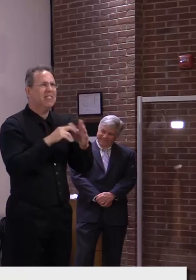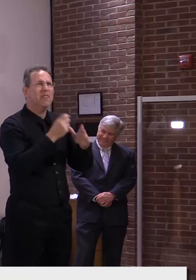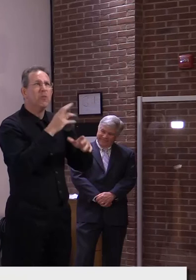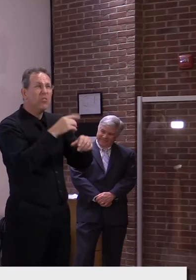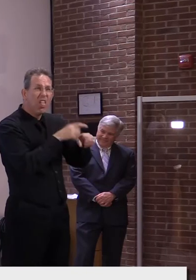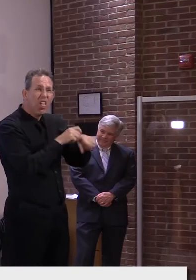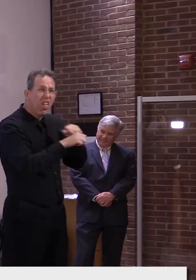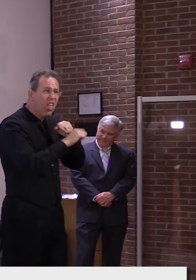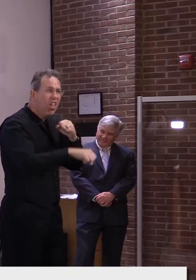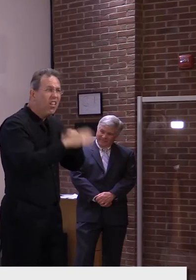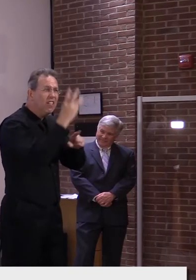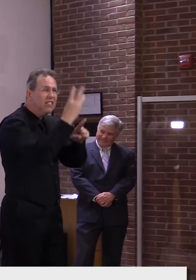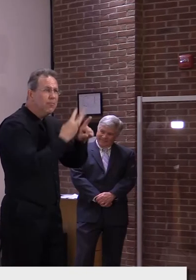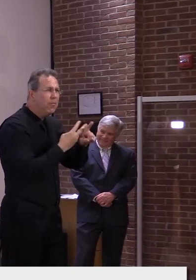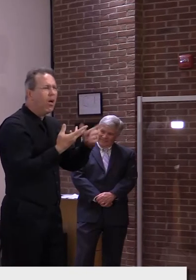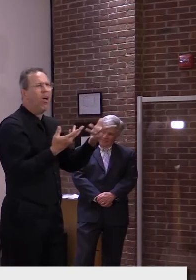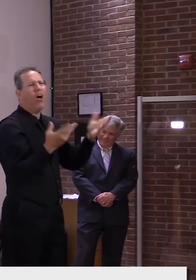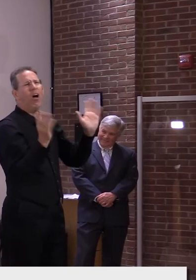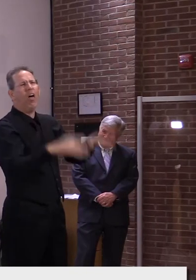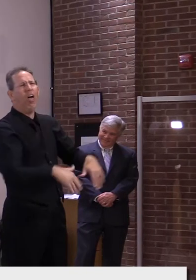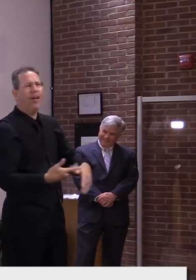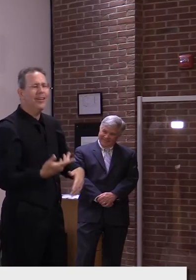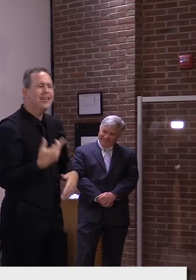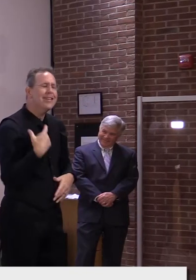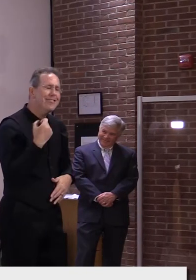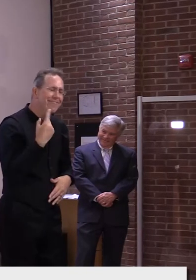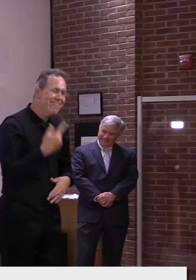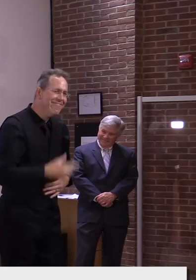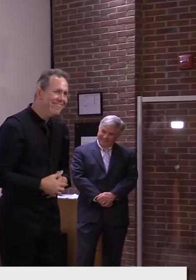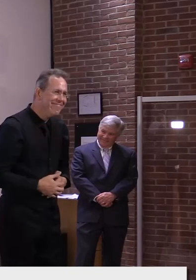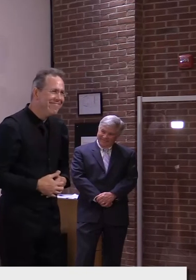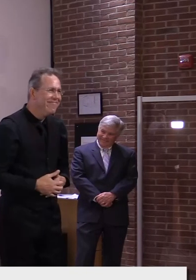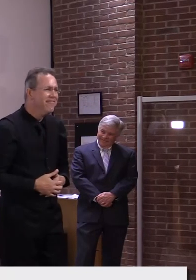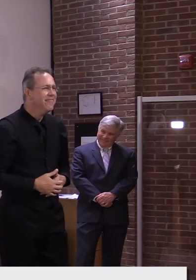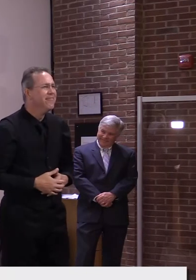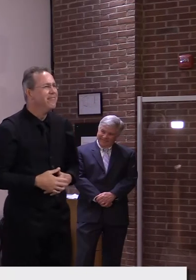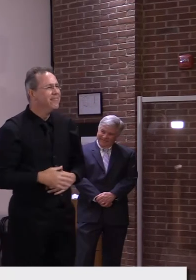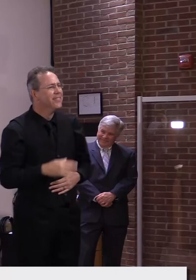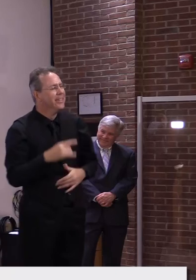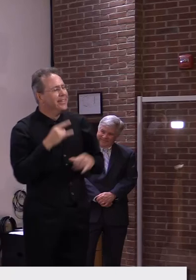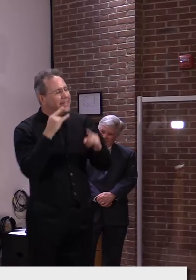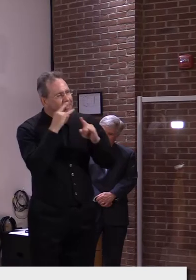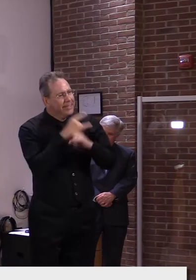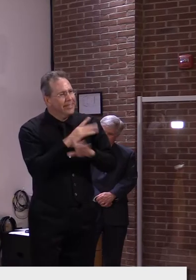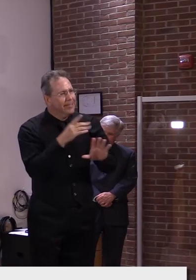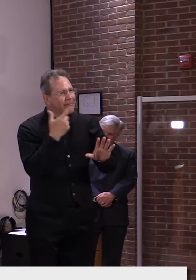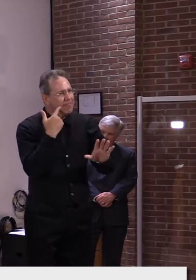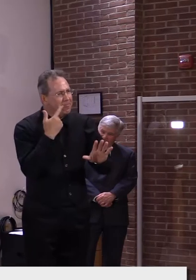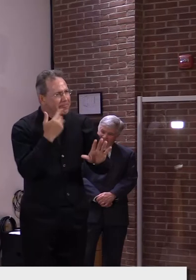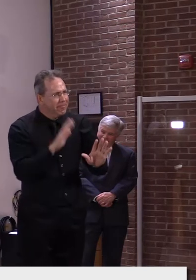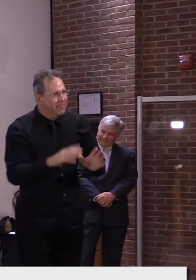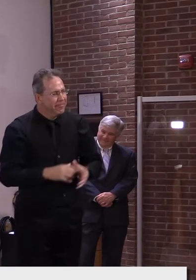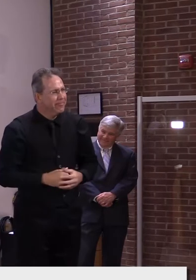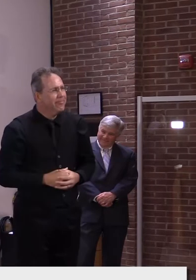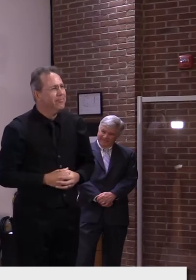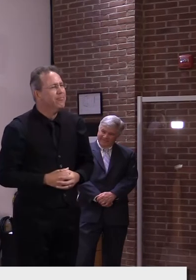vaccine, just to put everything in perspective. Now to move on to the variants.